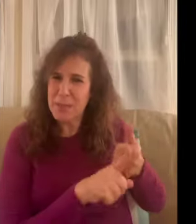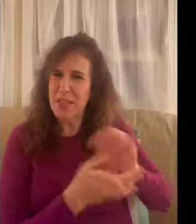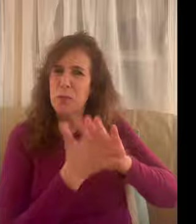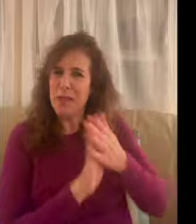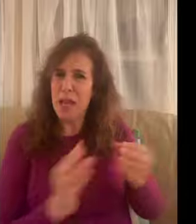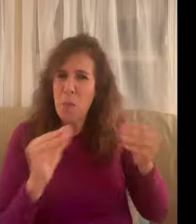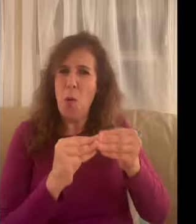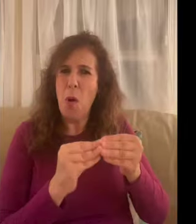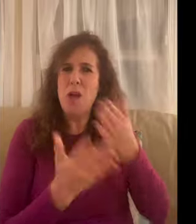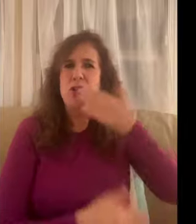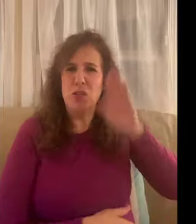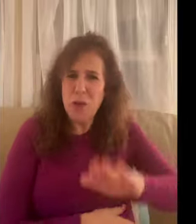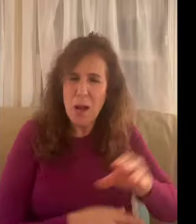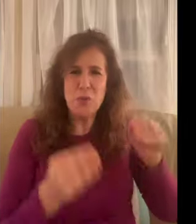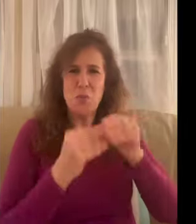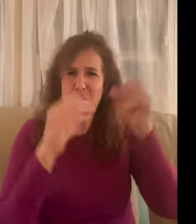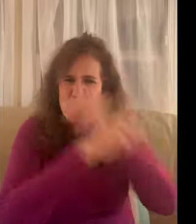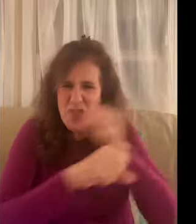became more violent, more